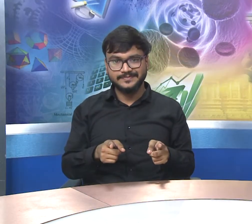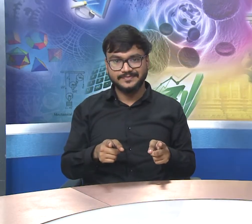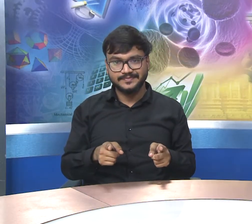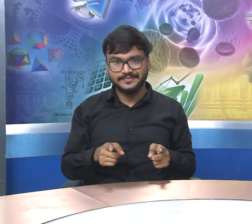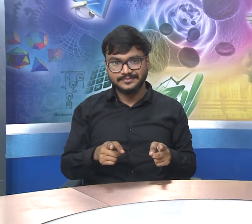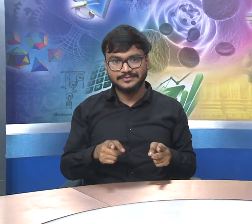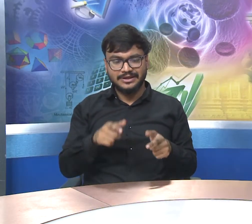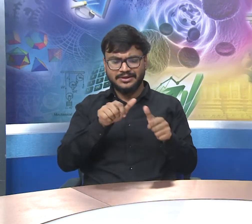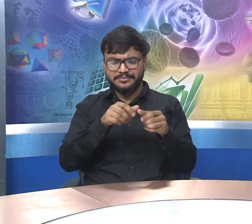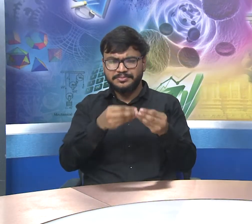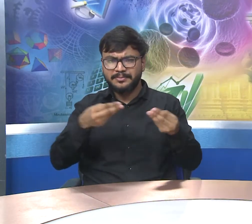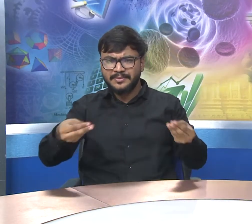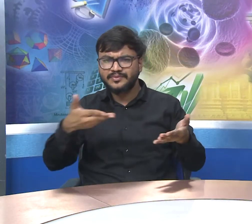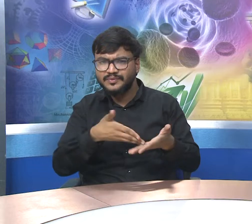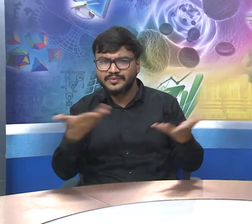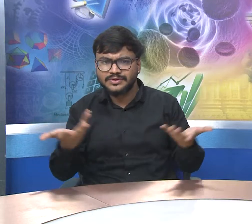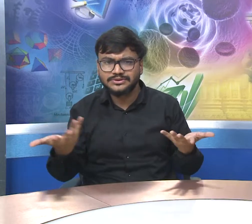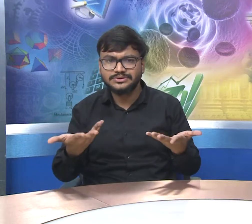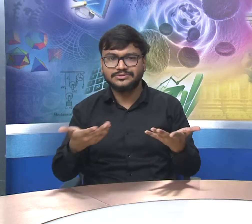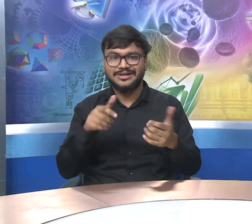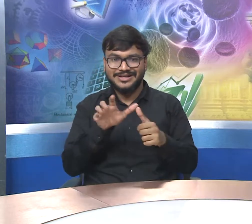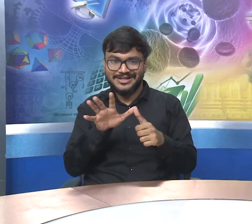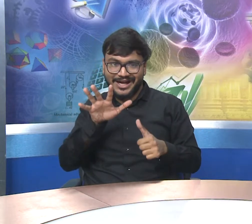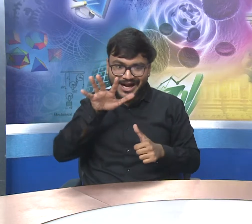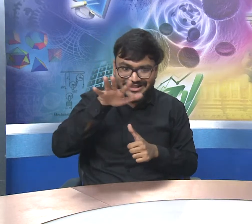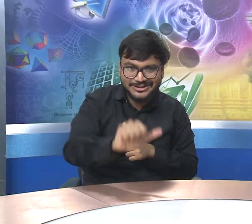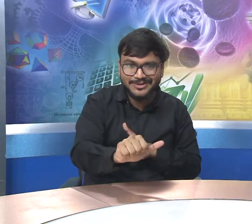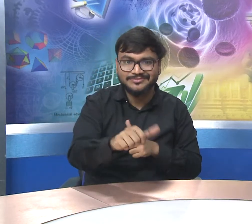be to adopt a potential standard variety.